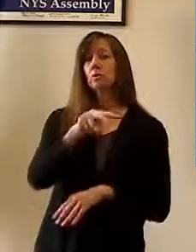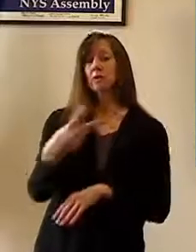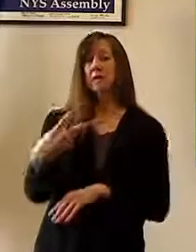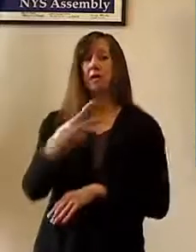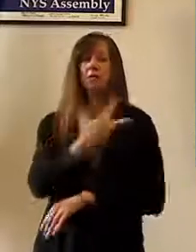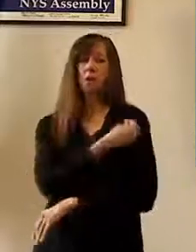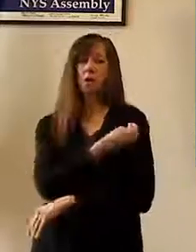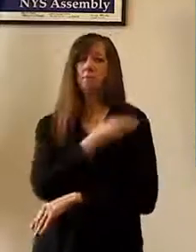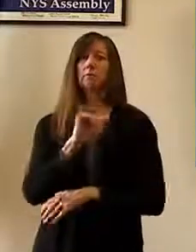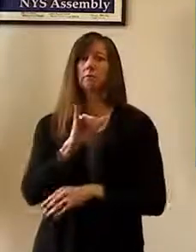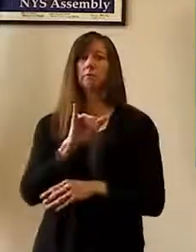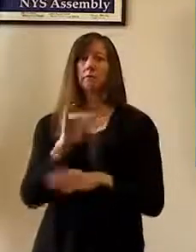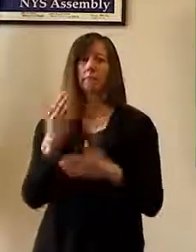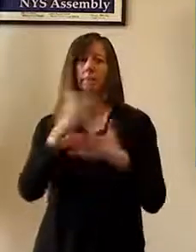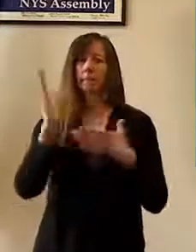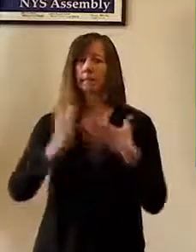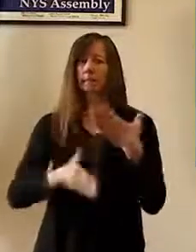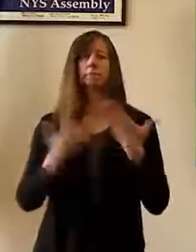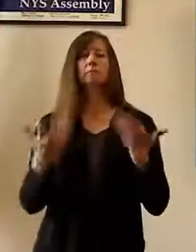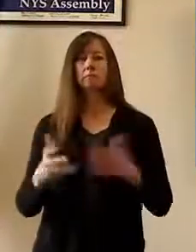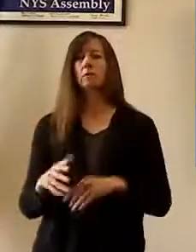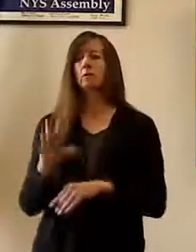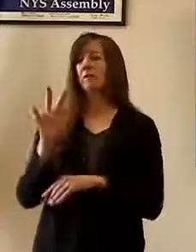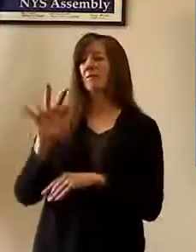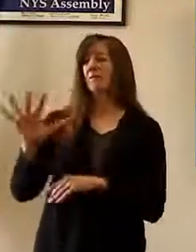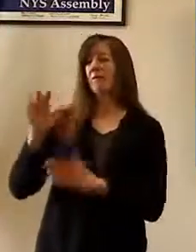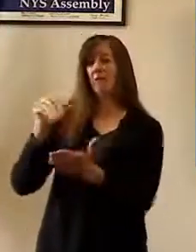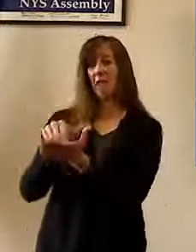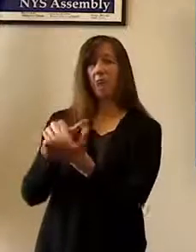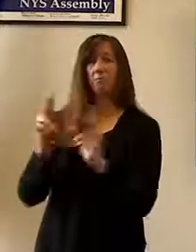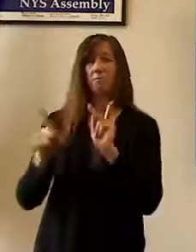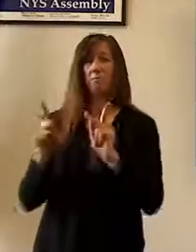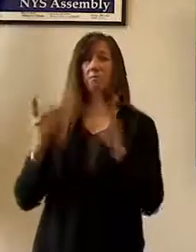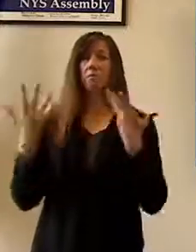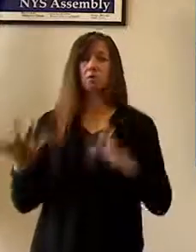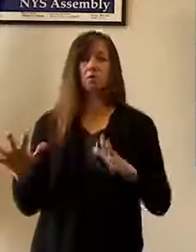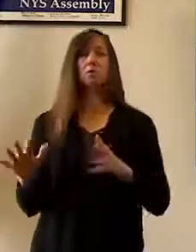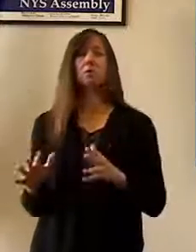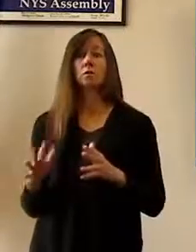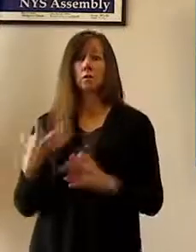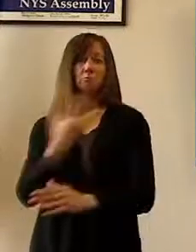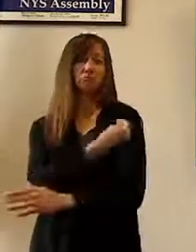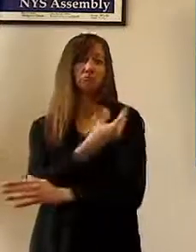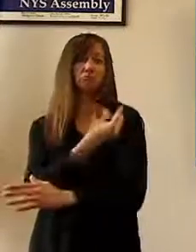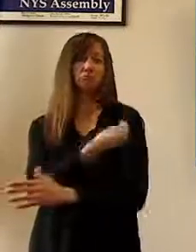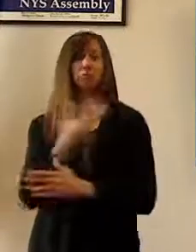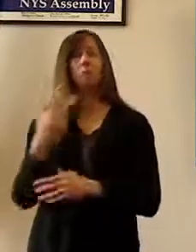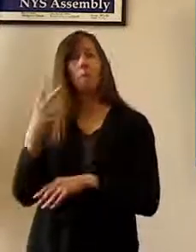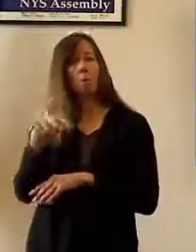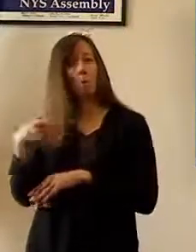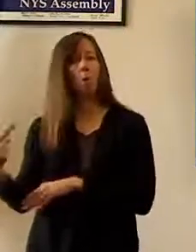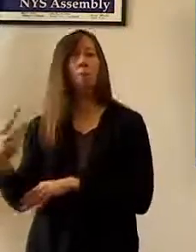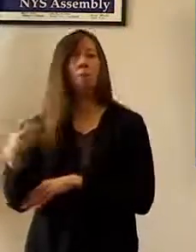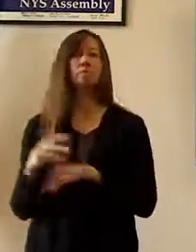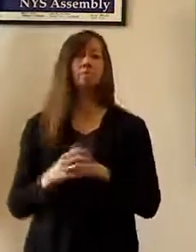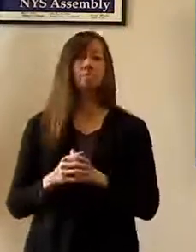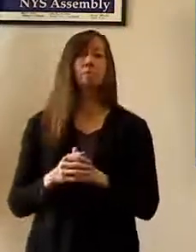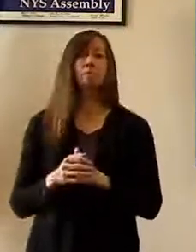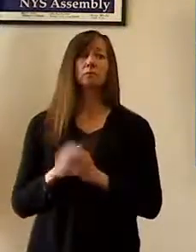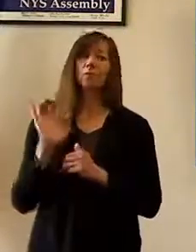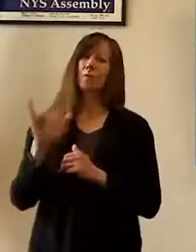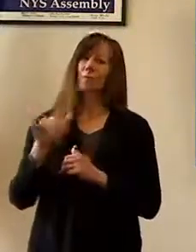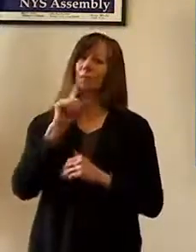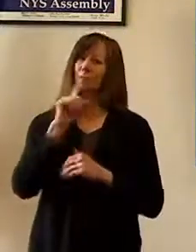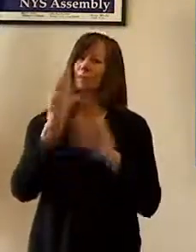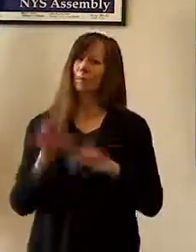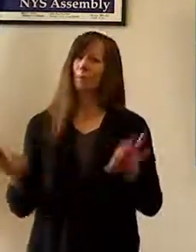series, 75,000 residents completing their entire series of vaccination, and that's